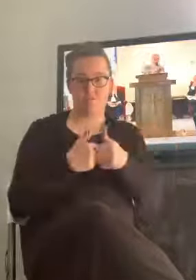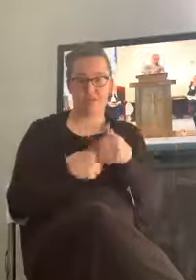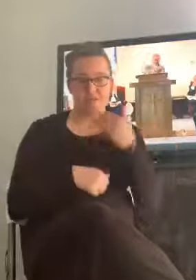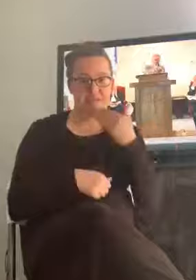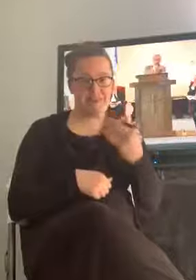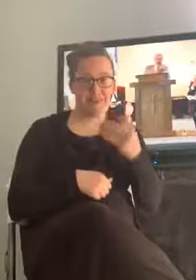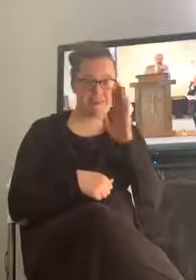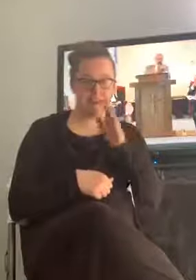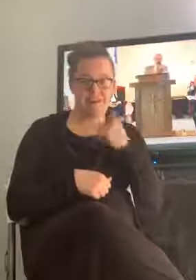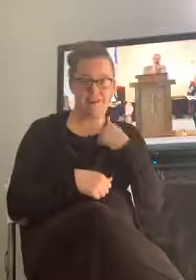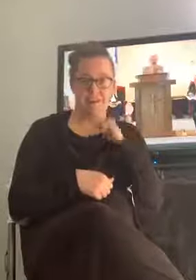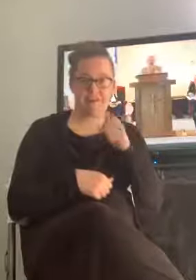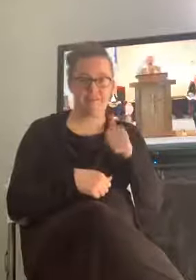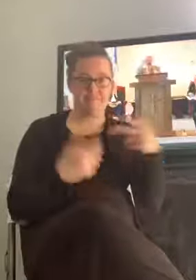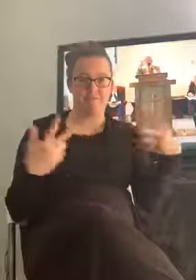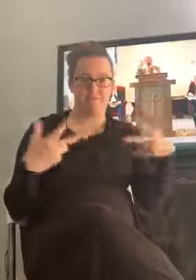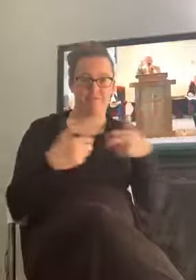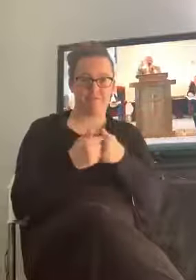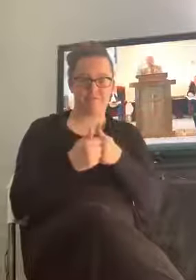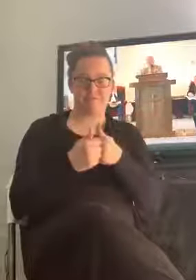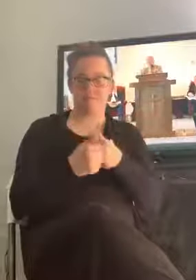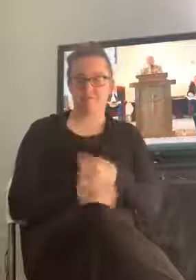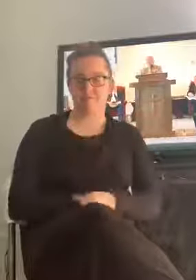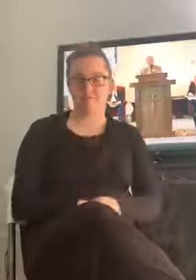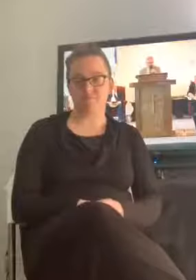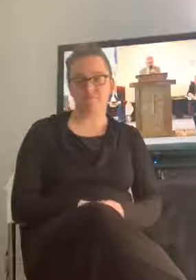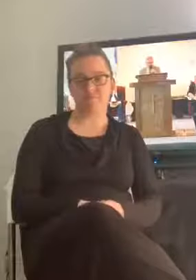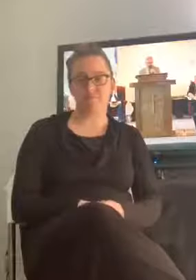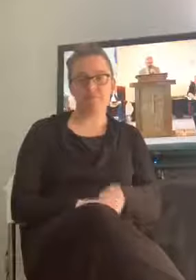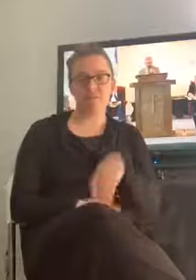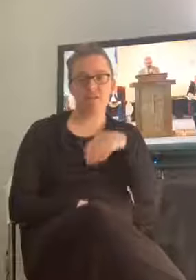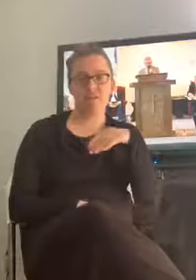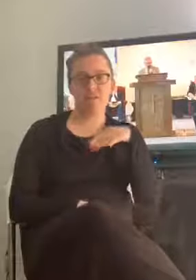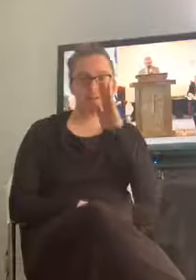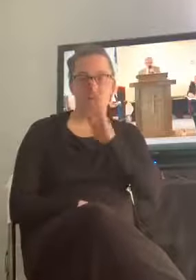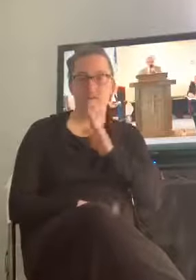That's right. I'm sure you've been there. But you know what, the Lord, he watched over me.